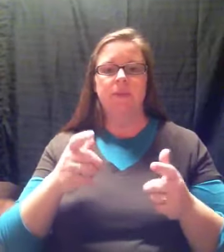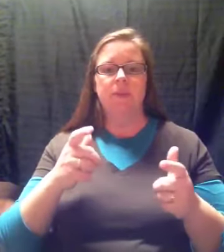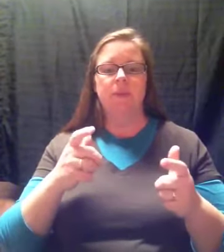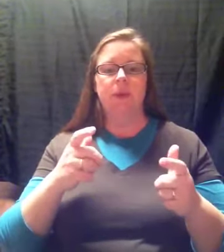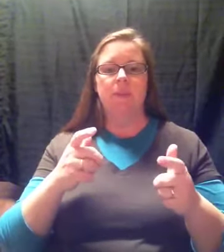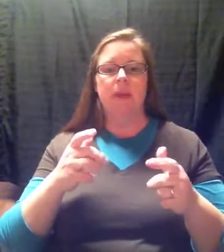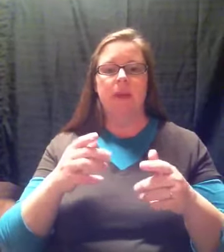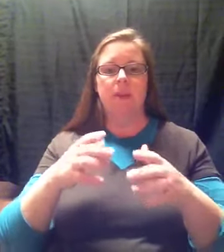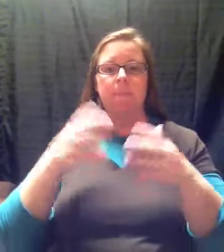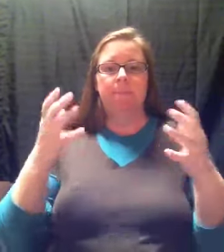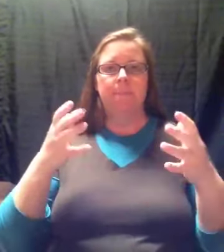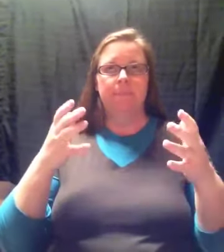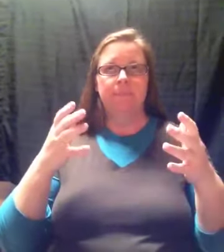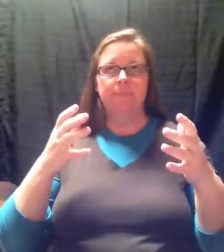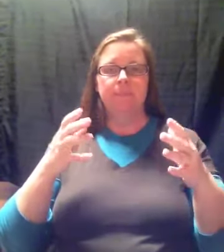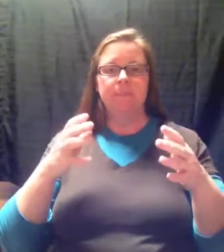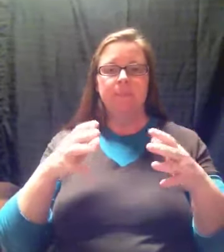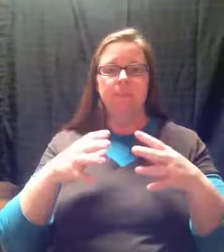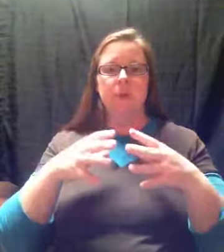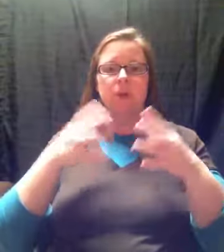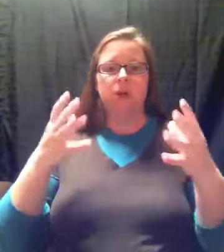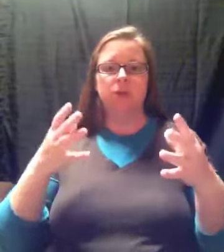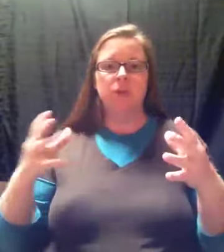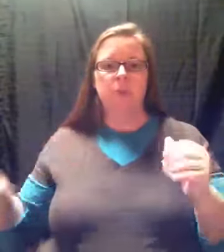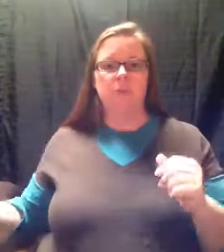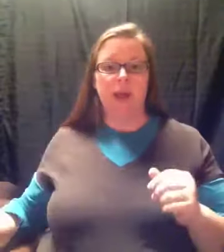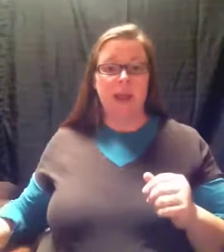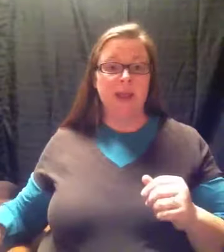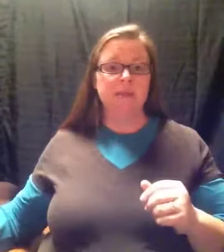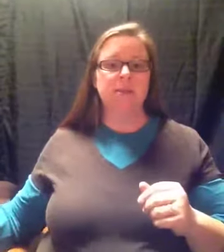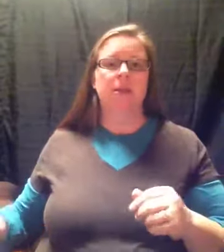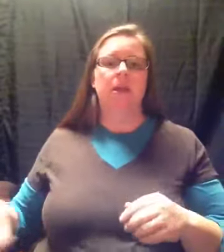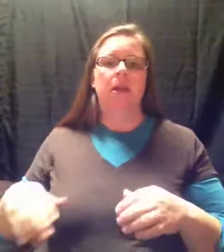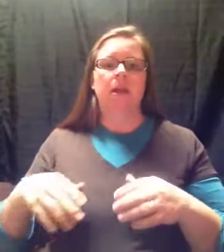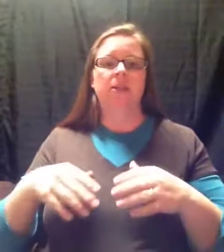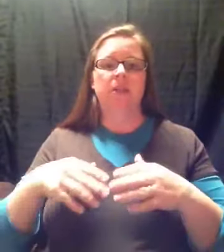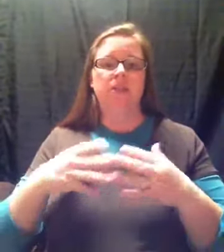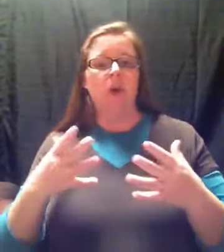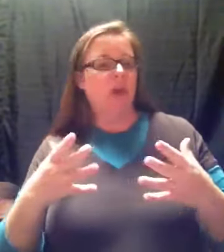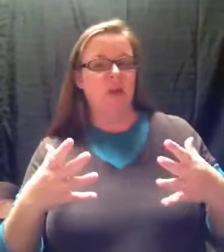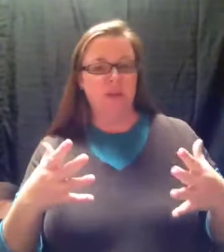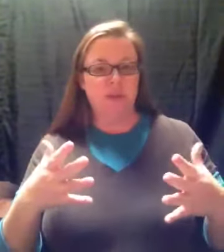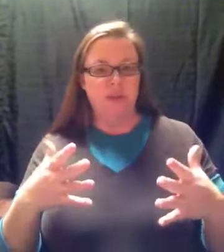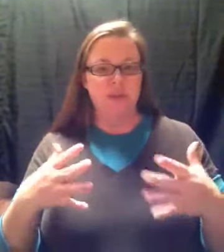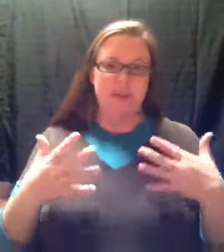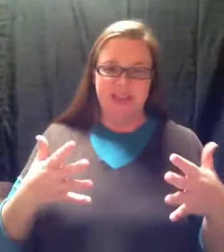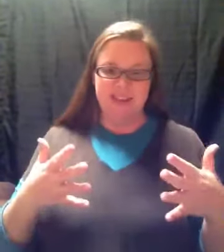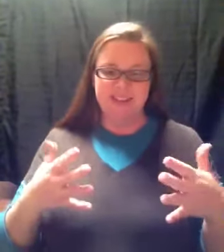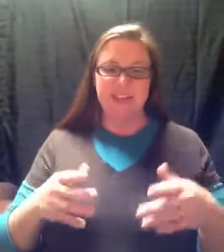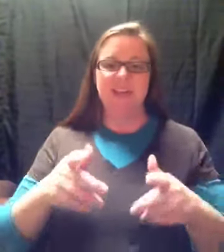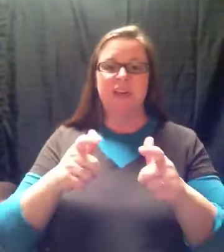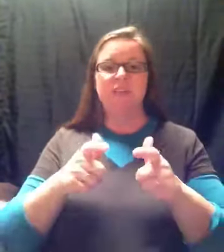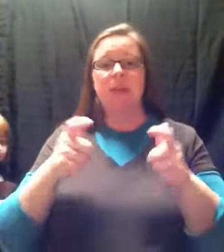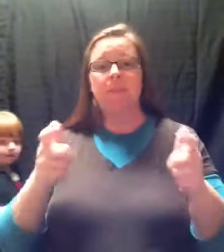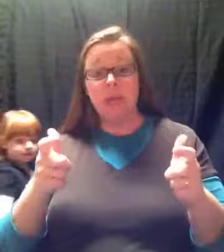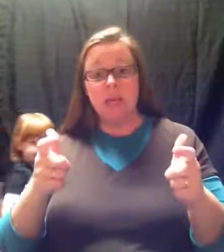you can make the larger you move your hands is going to show how large you think it is. So if you say